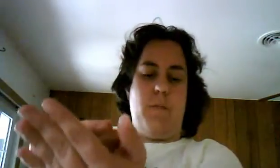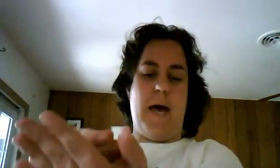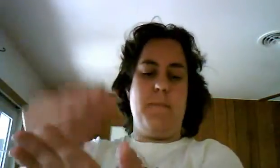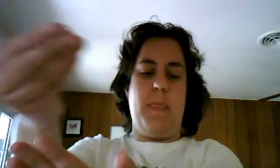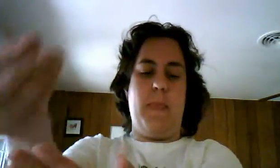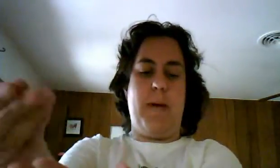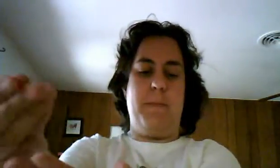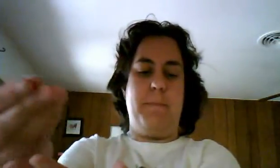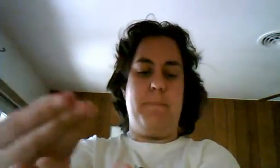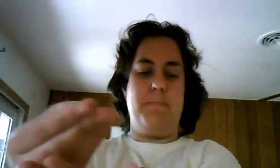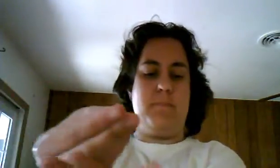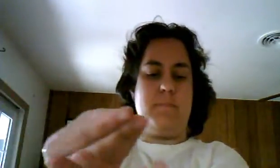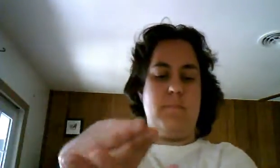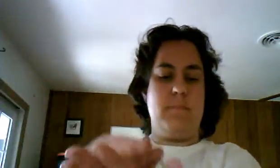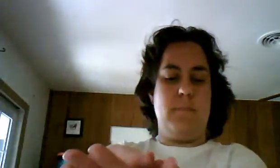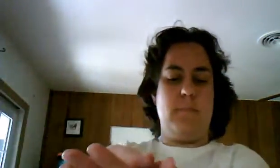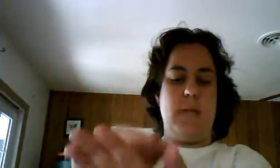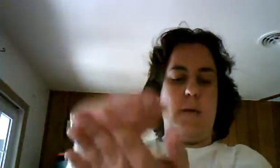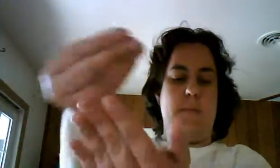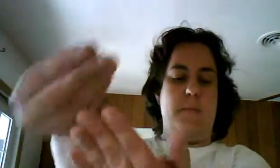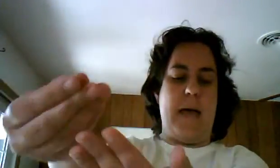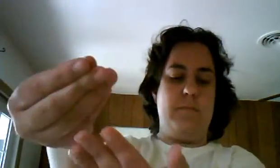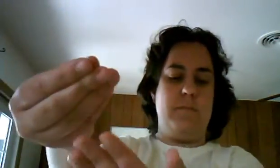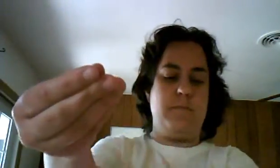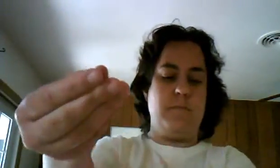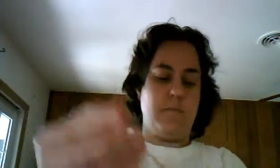by, by. By.